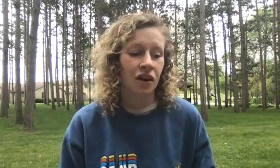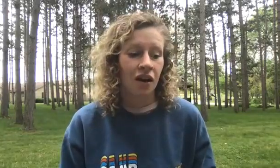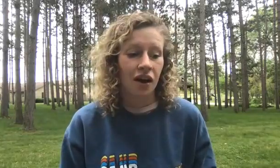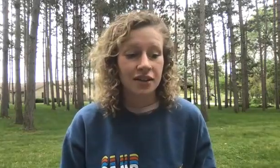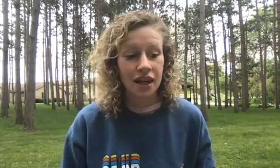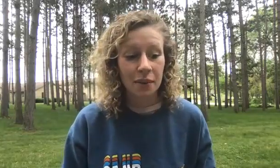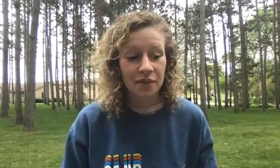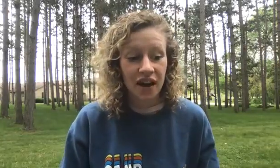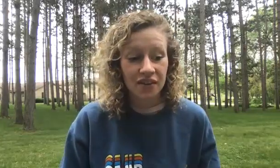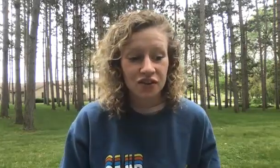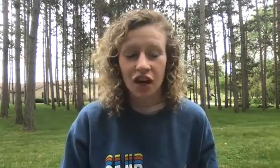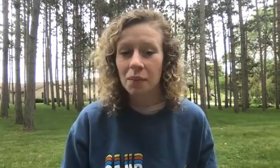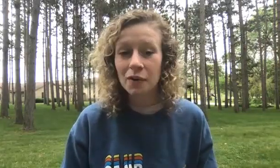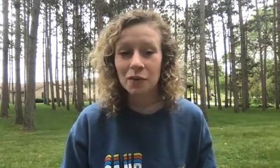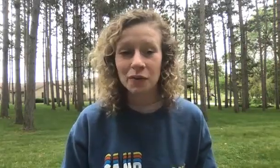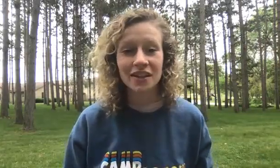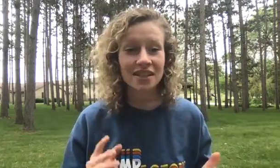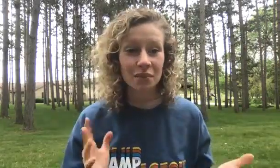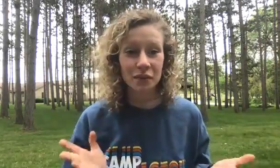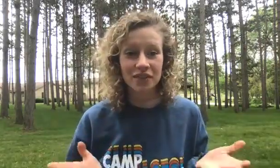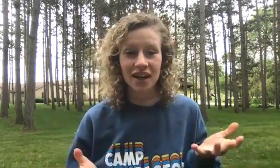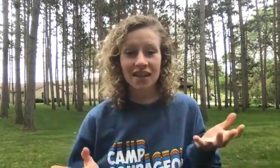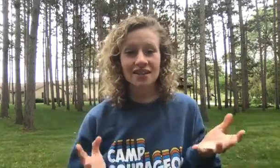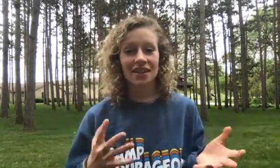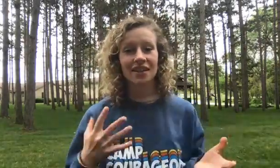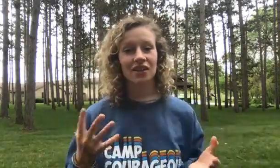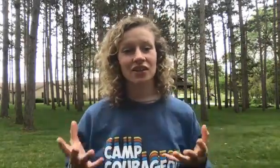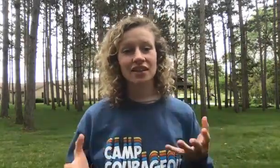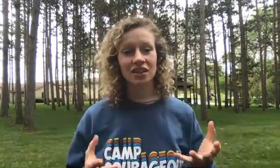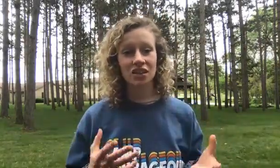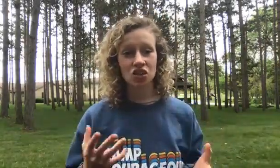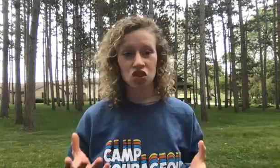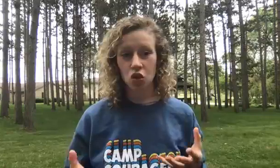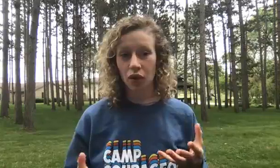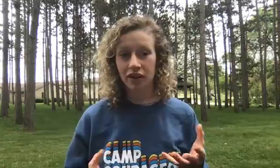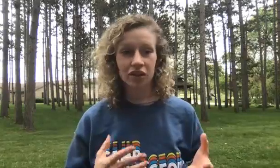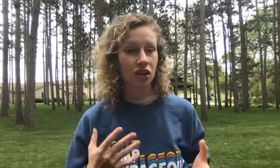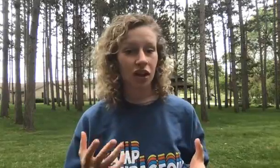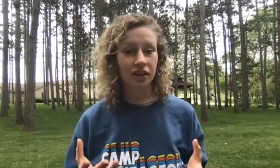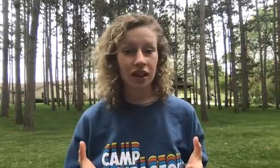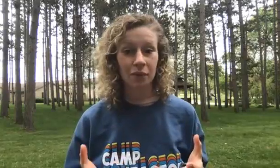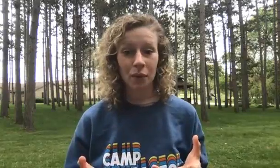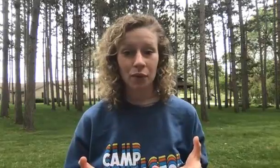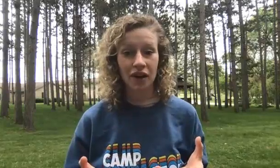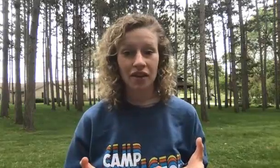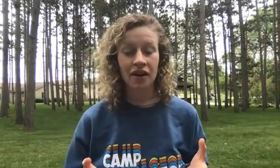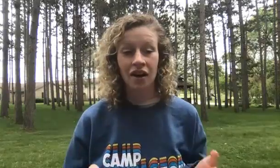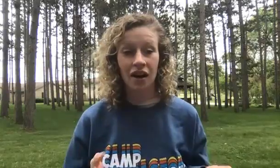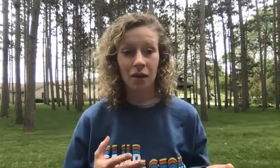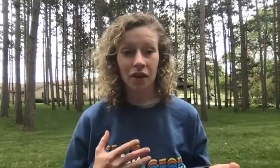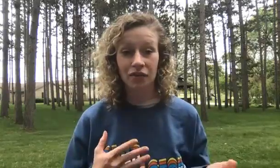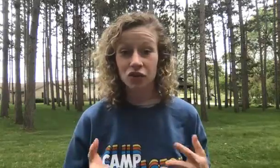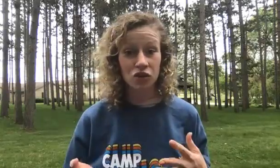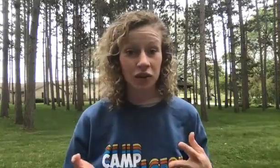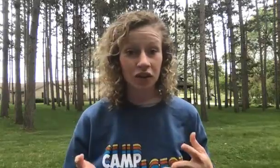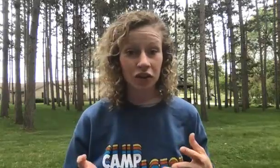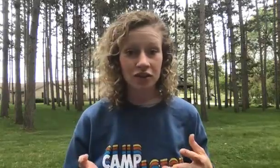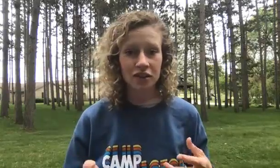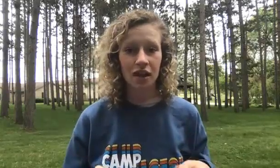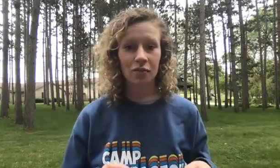On top of that, there's a couple pretty simple signs that I think are easy to join and keep up with if you just want to learn some.